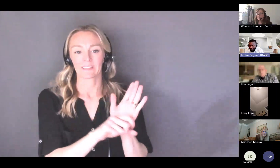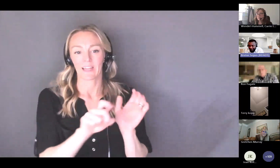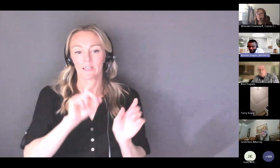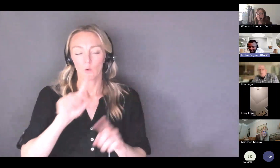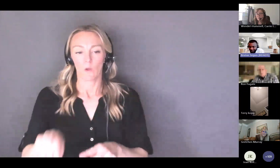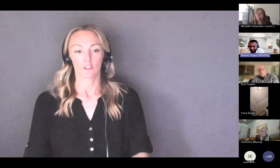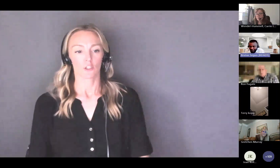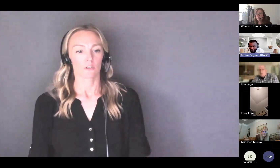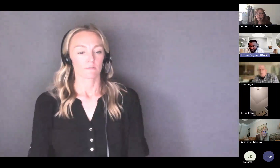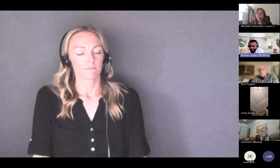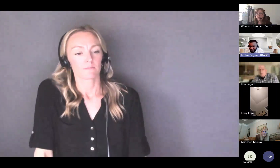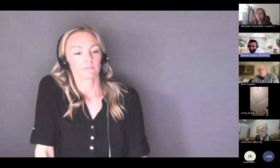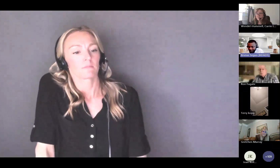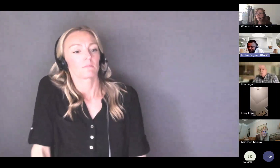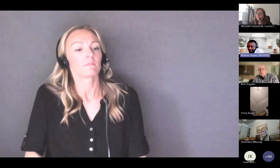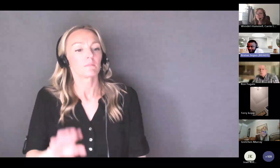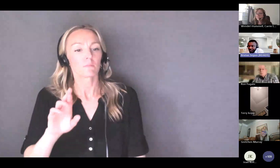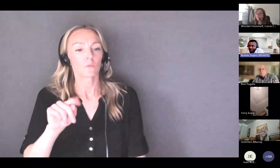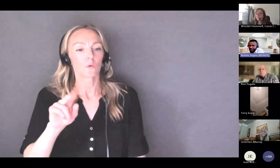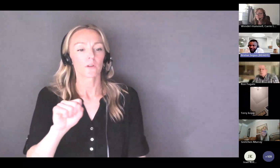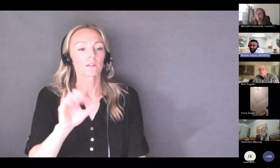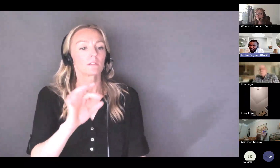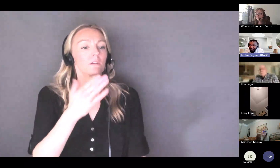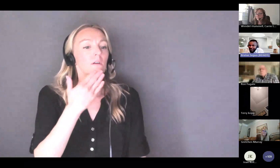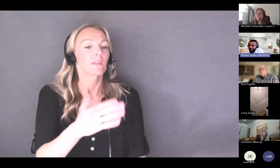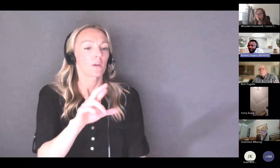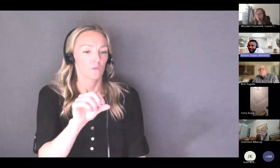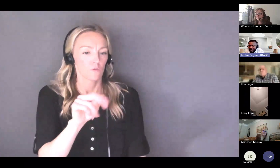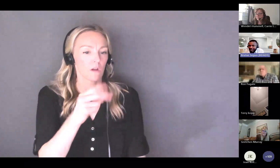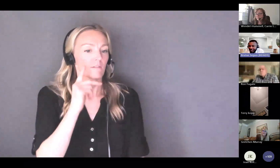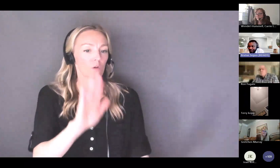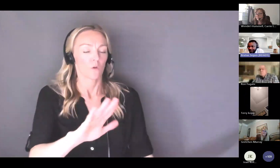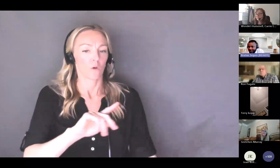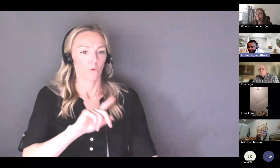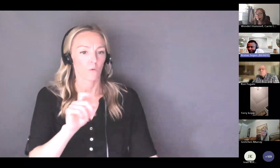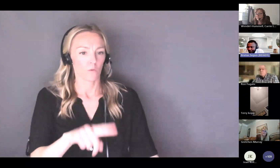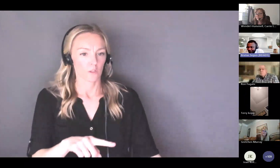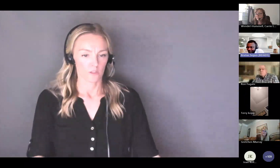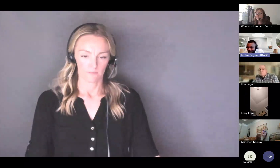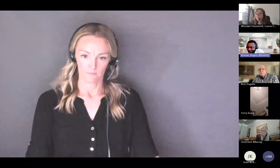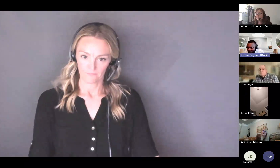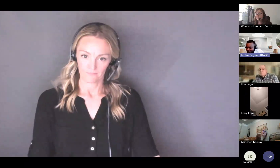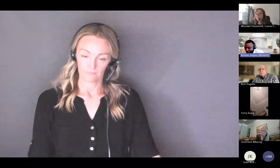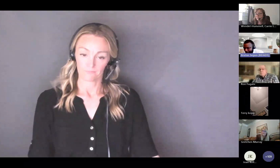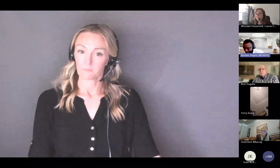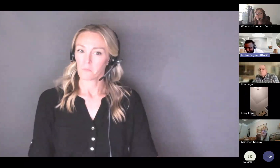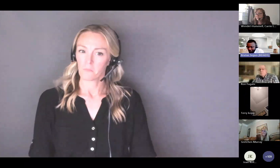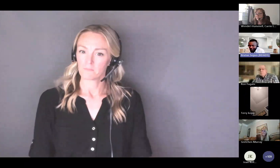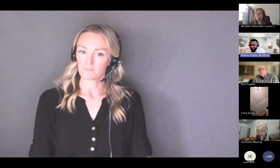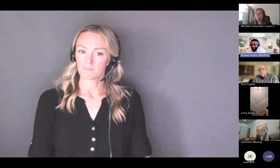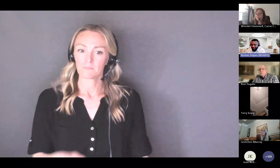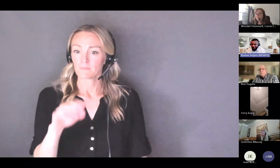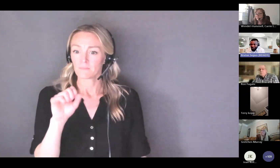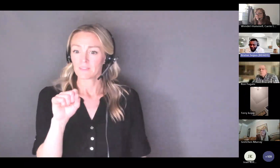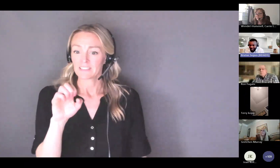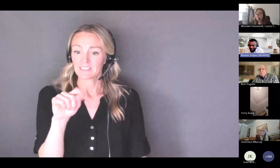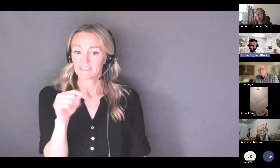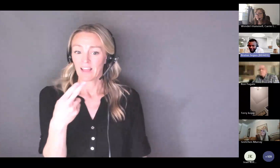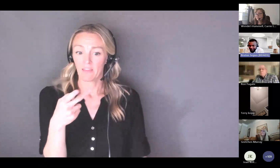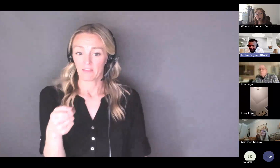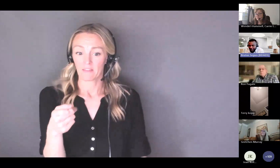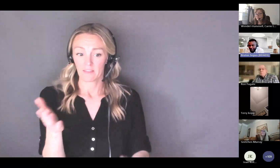Yes, thank you very much, Ron, for that question. And let's see here. If said, please feel free to come off mute if you're